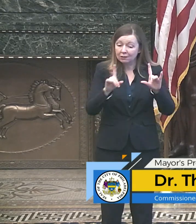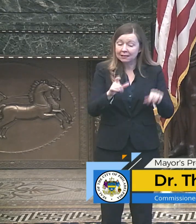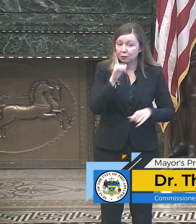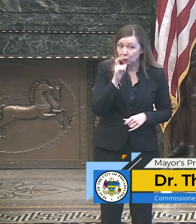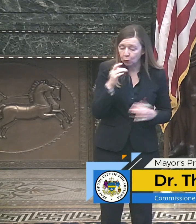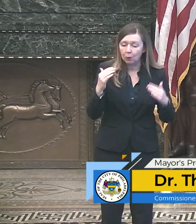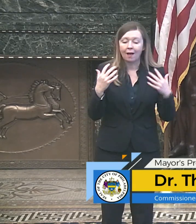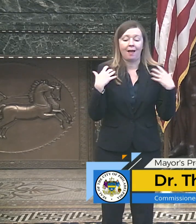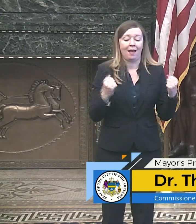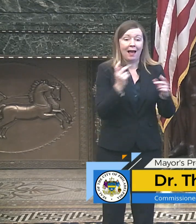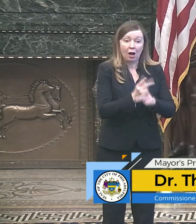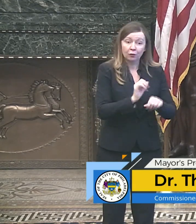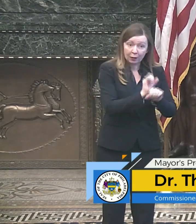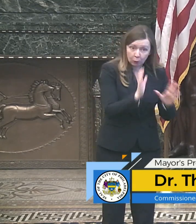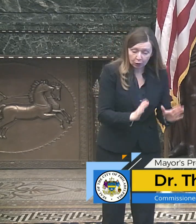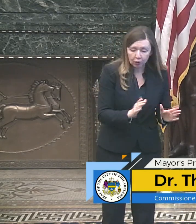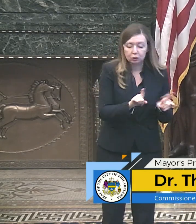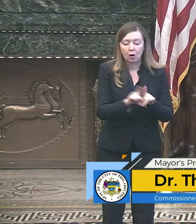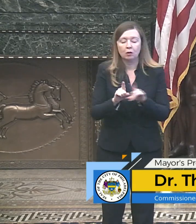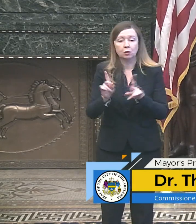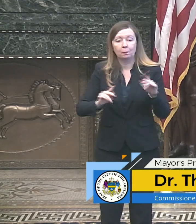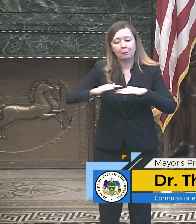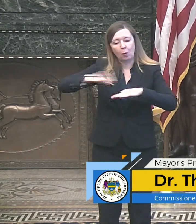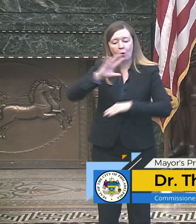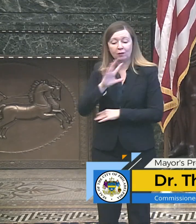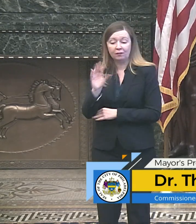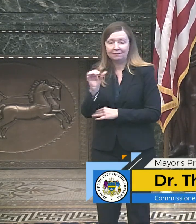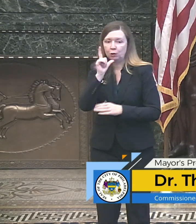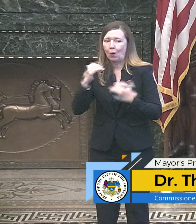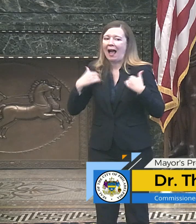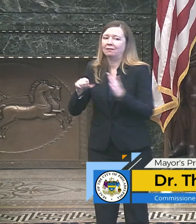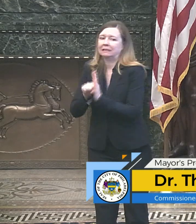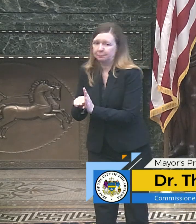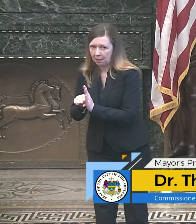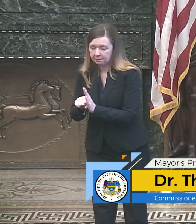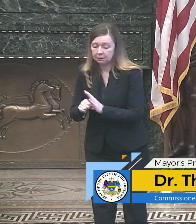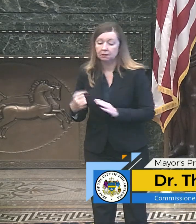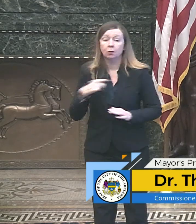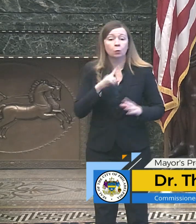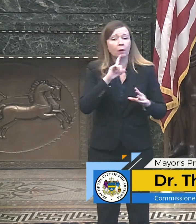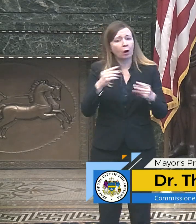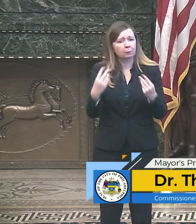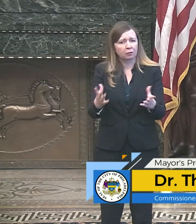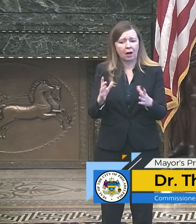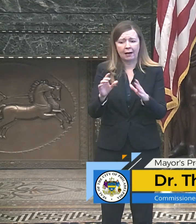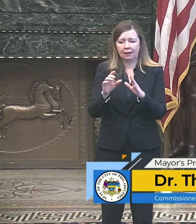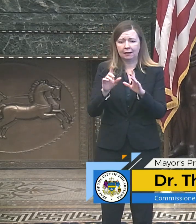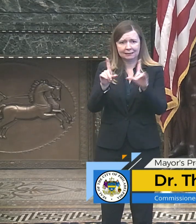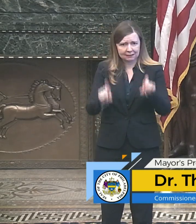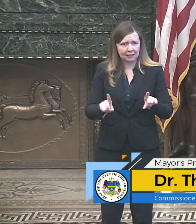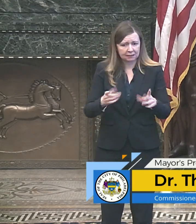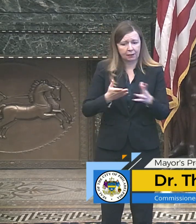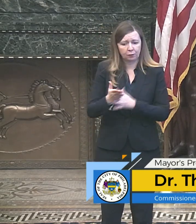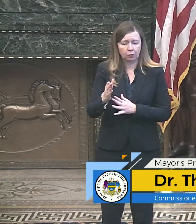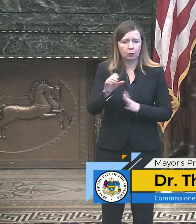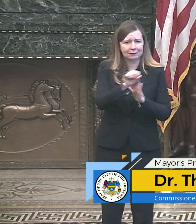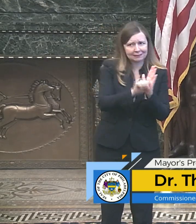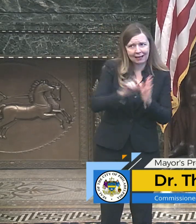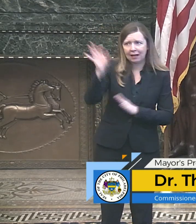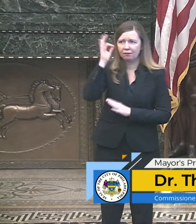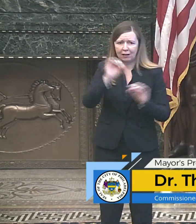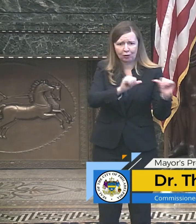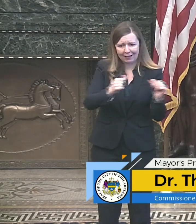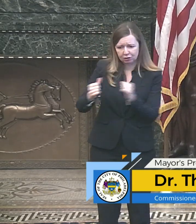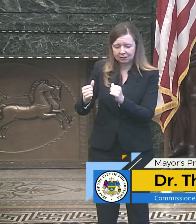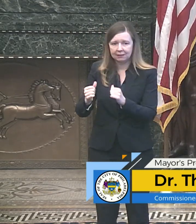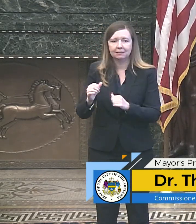over the age of 50 who have symptoms. We have testing that we are providing through a partnership with state and federal